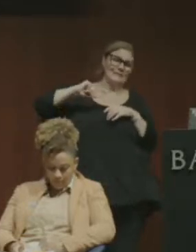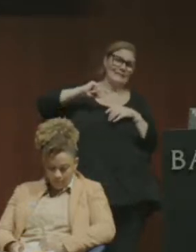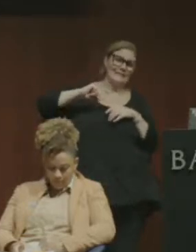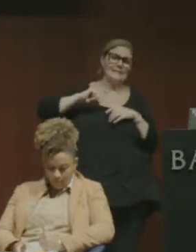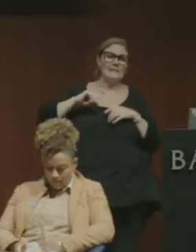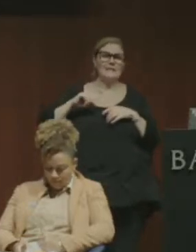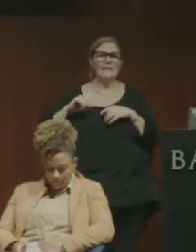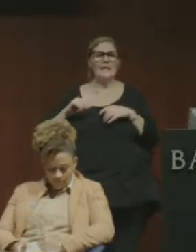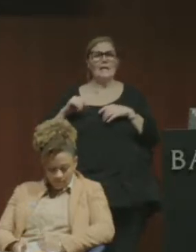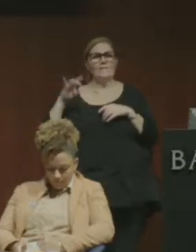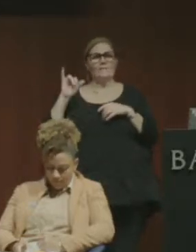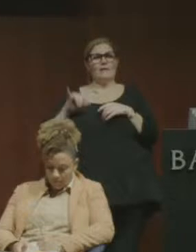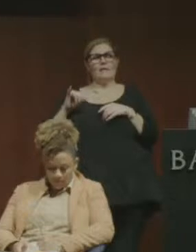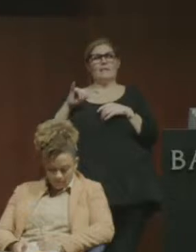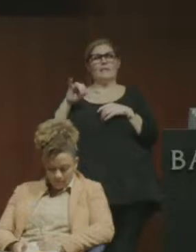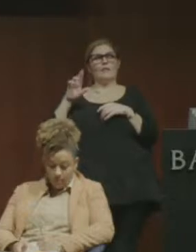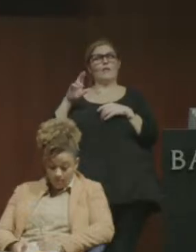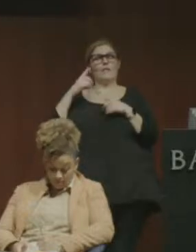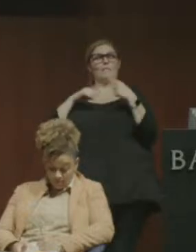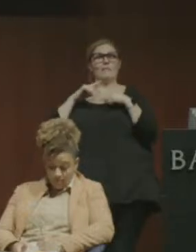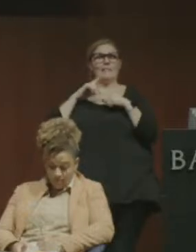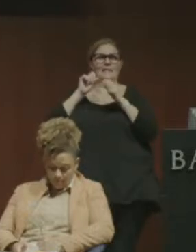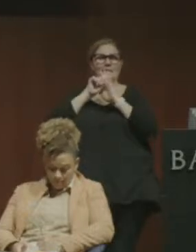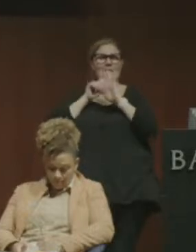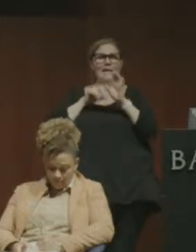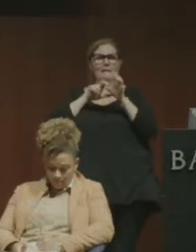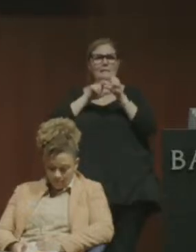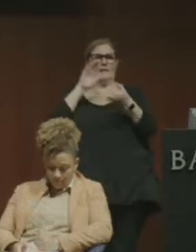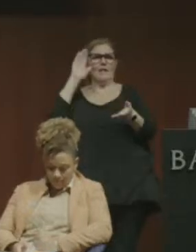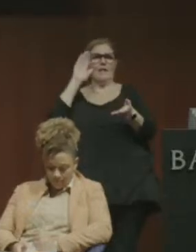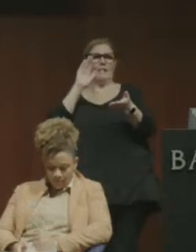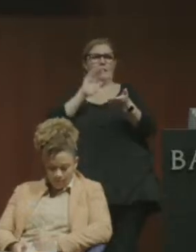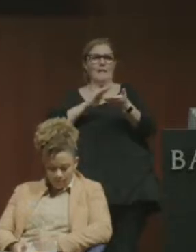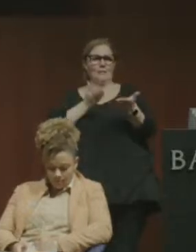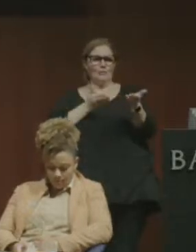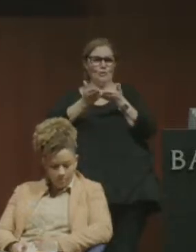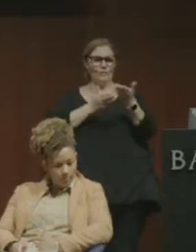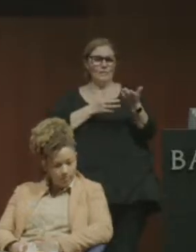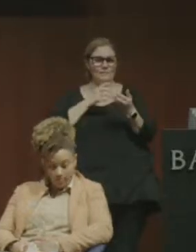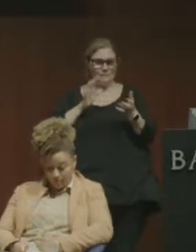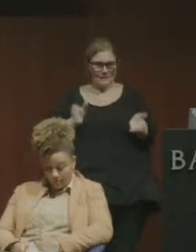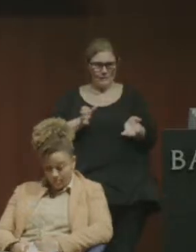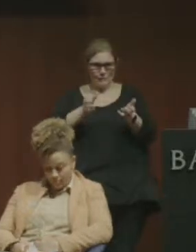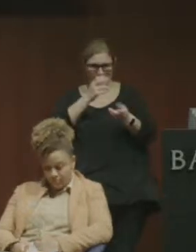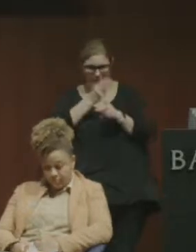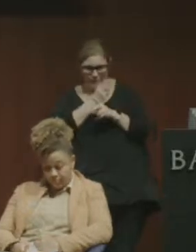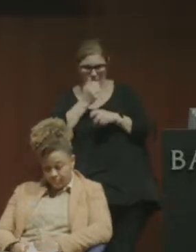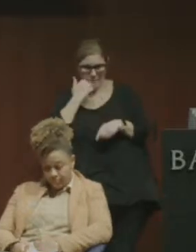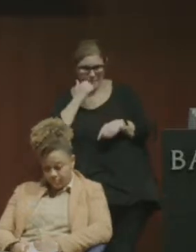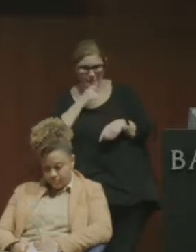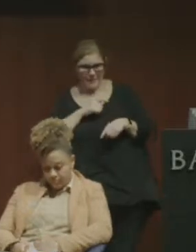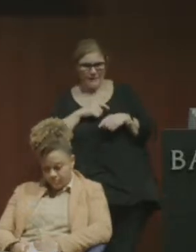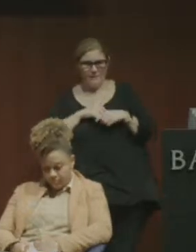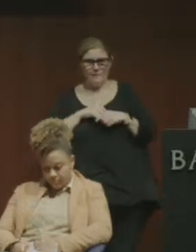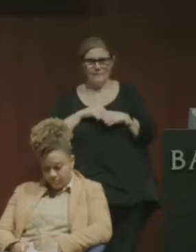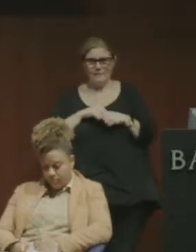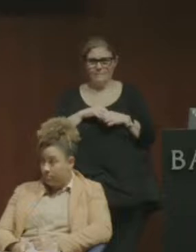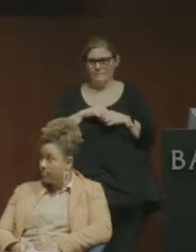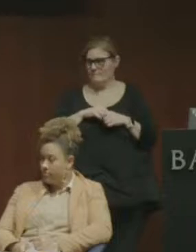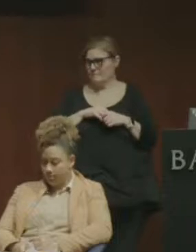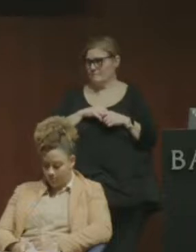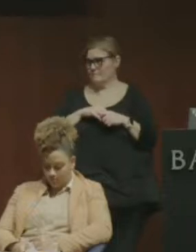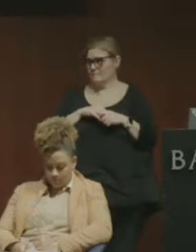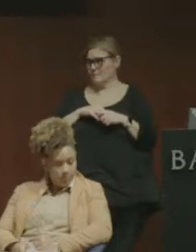in the face of the retreat of state provision of services, but increased militarization of their daily lives.